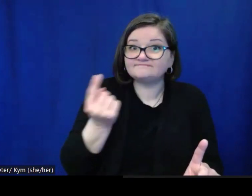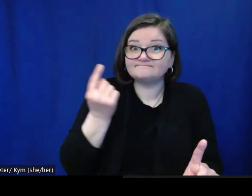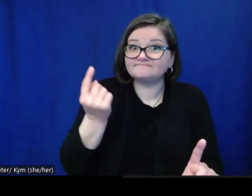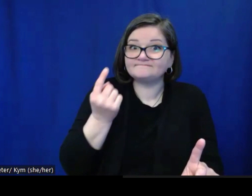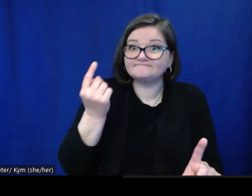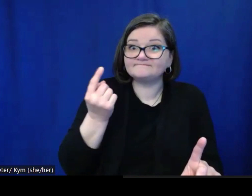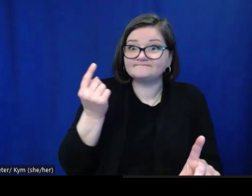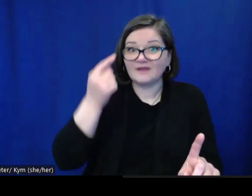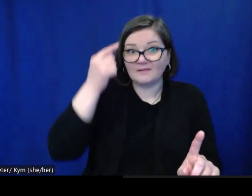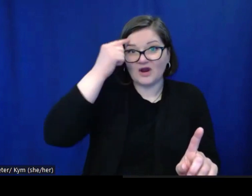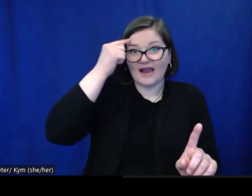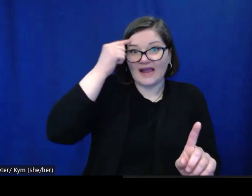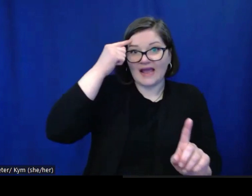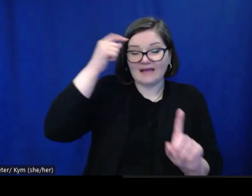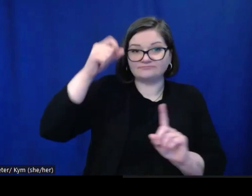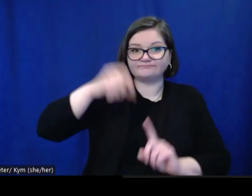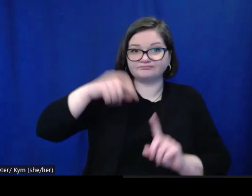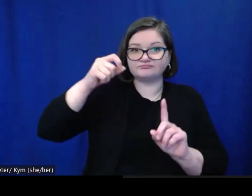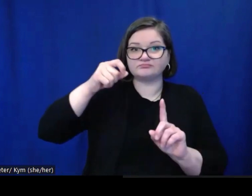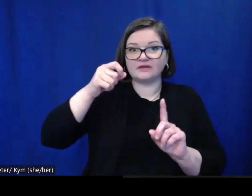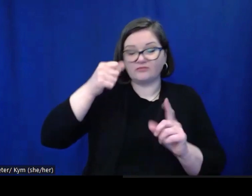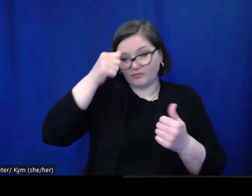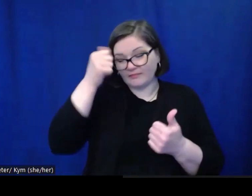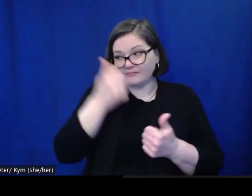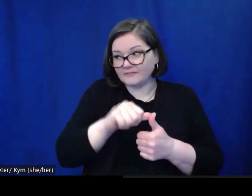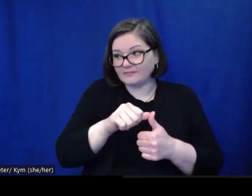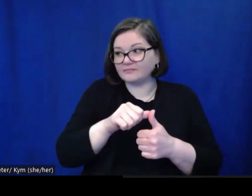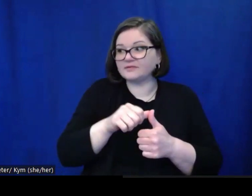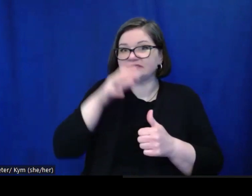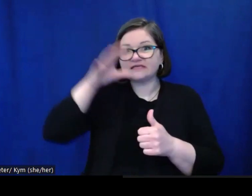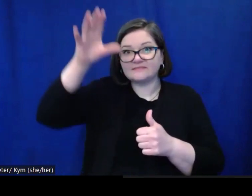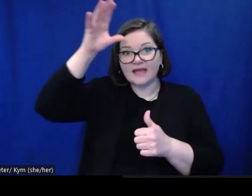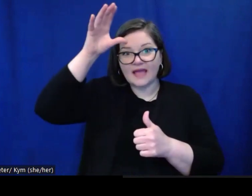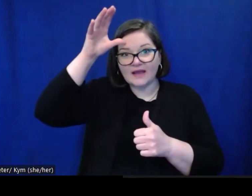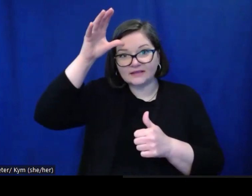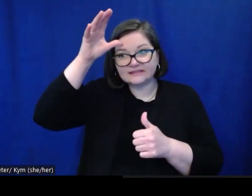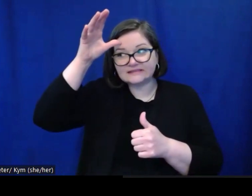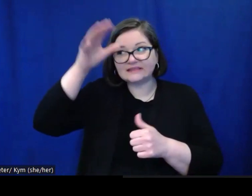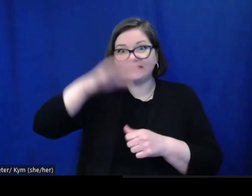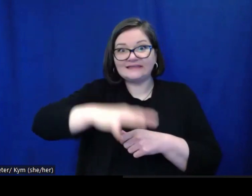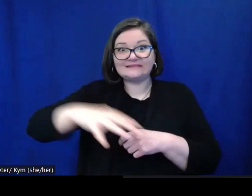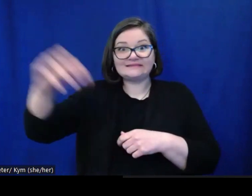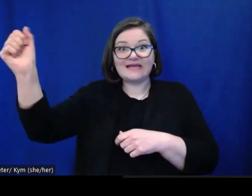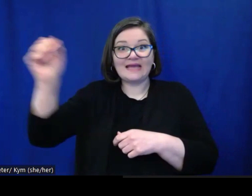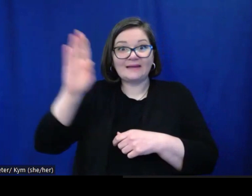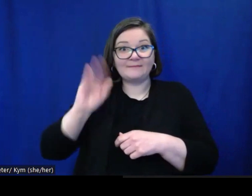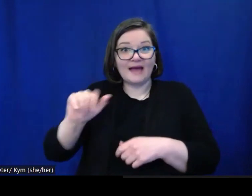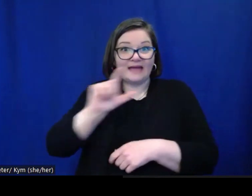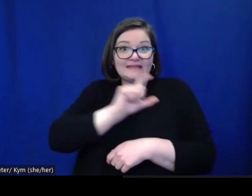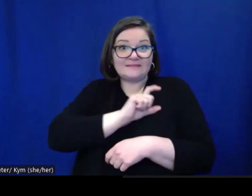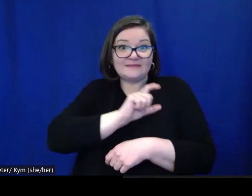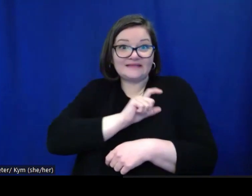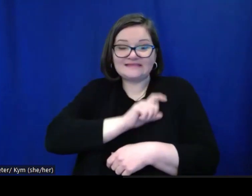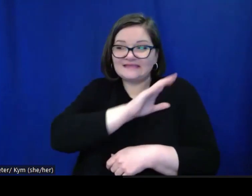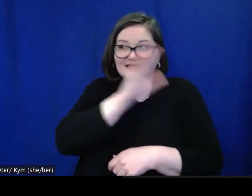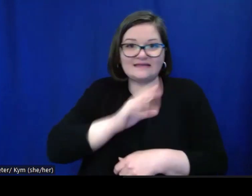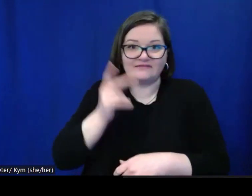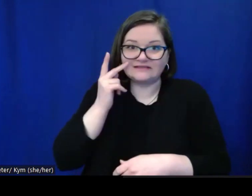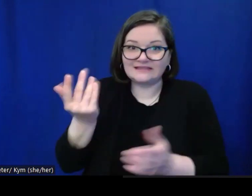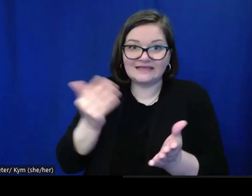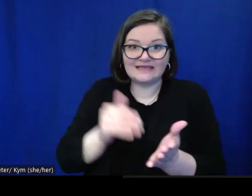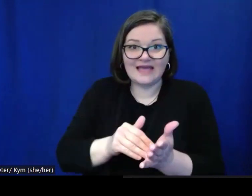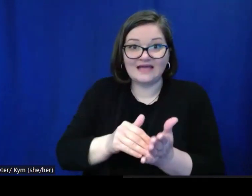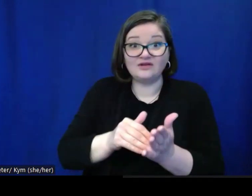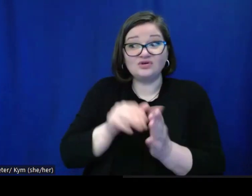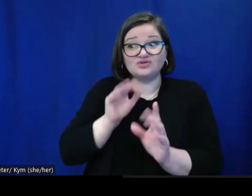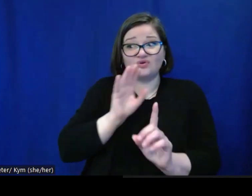uniformed police officers, and he never saw them again. So we don't know the narrative that was created in little Johnny's